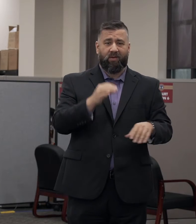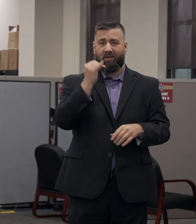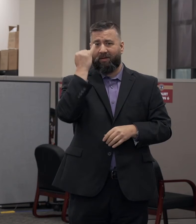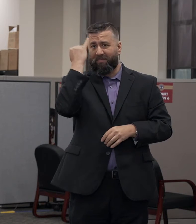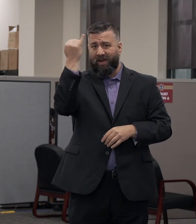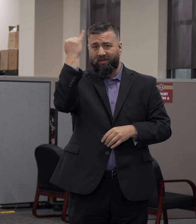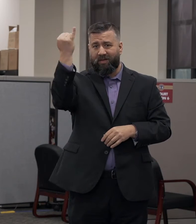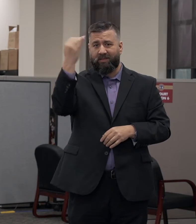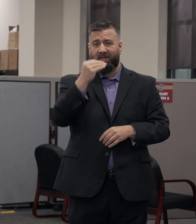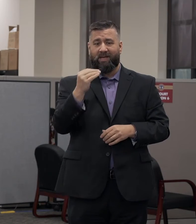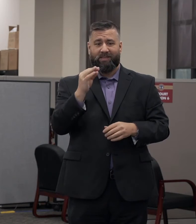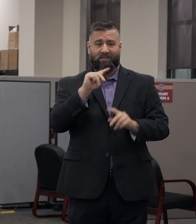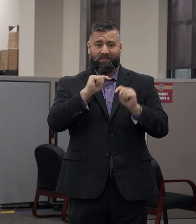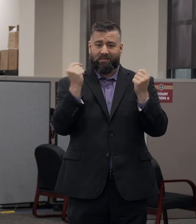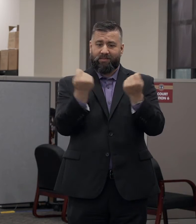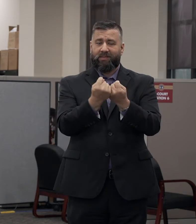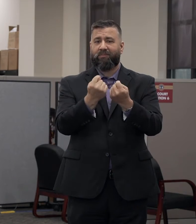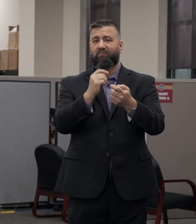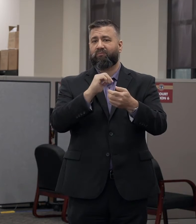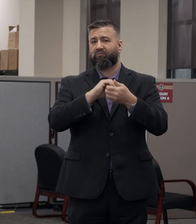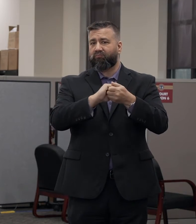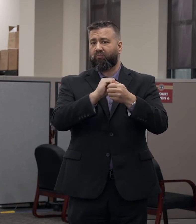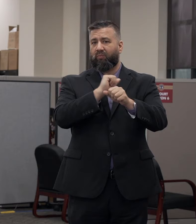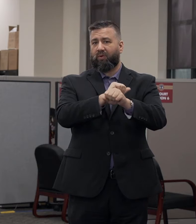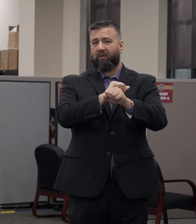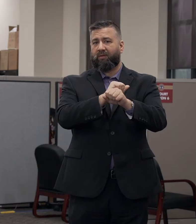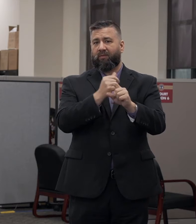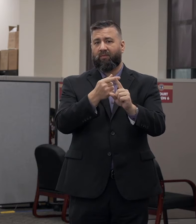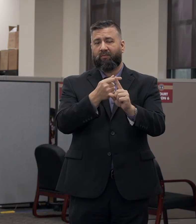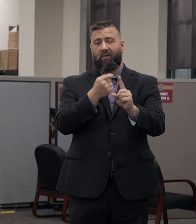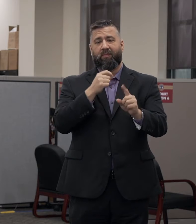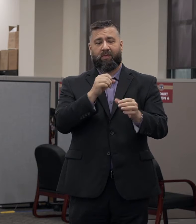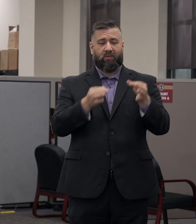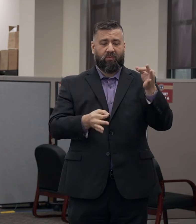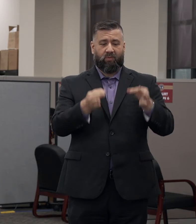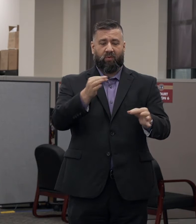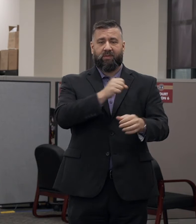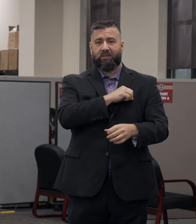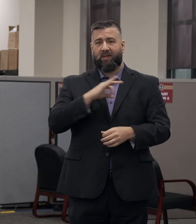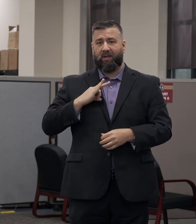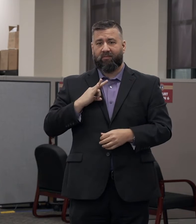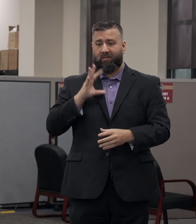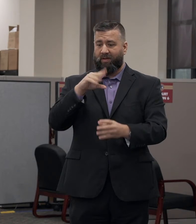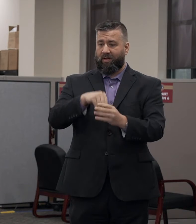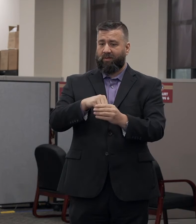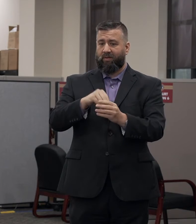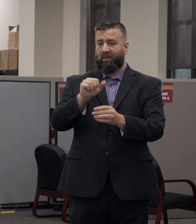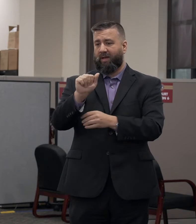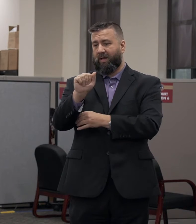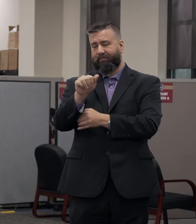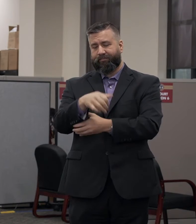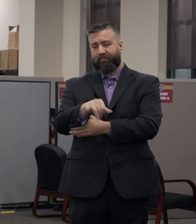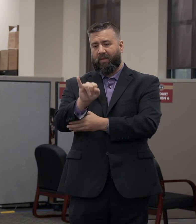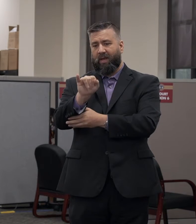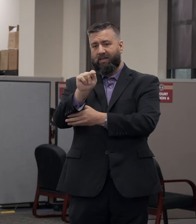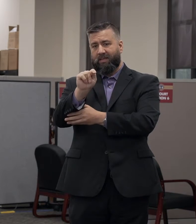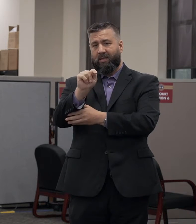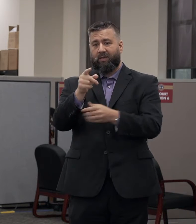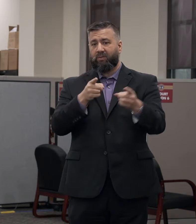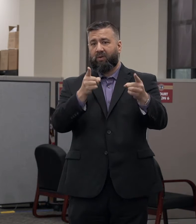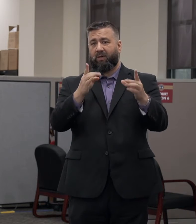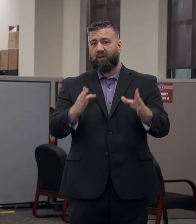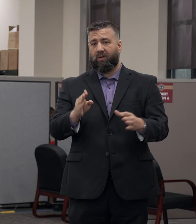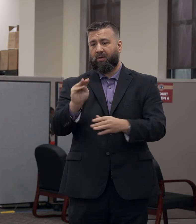incredible teamwork of our dedicated court staff, including our IT director, Michael Wallace, our director